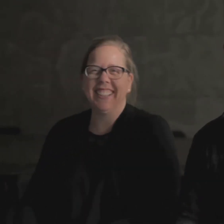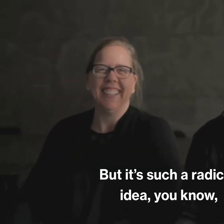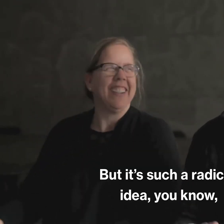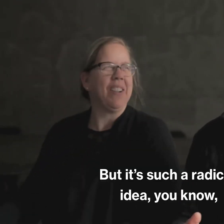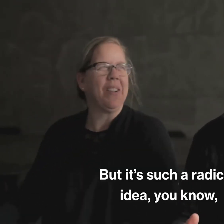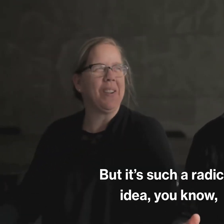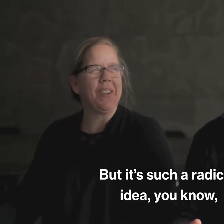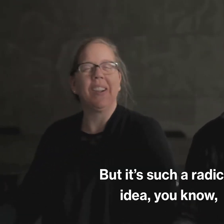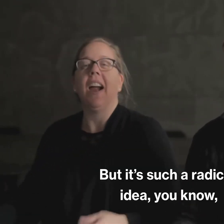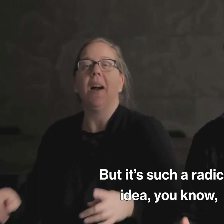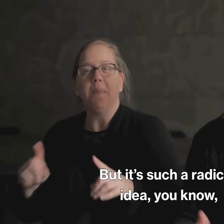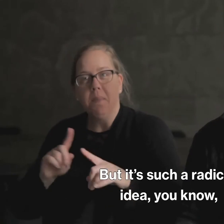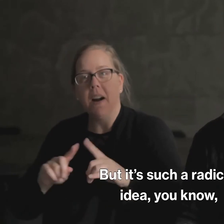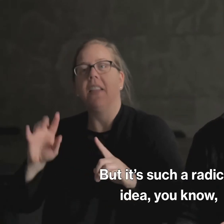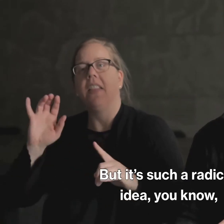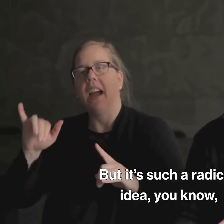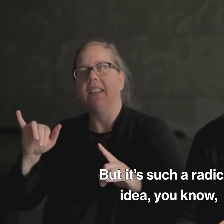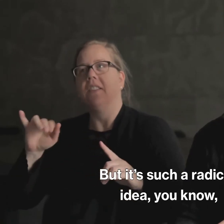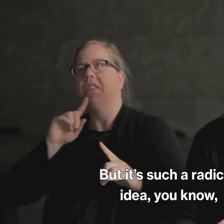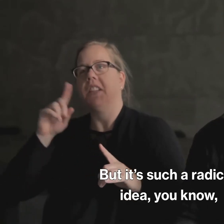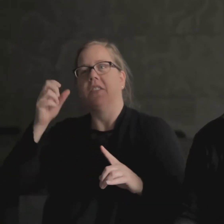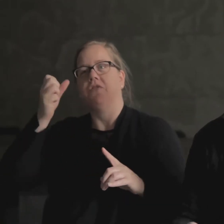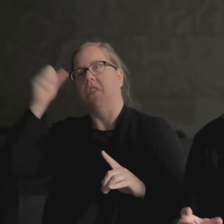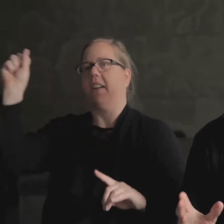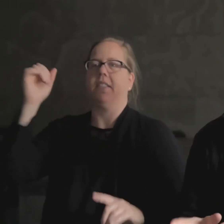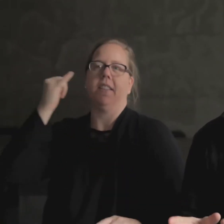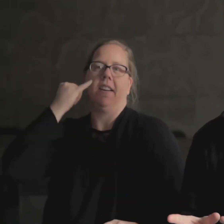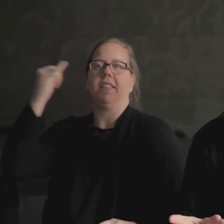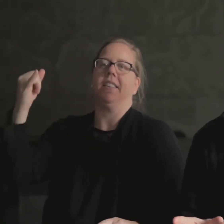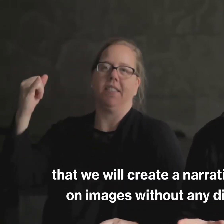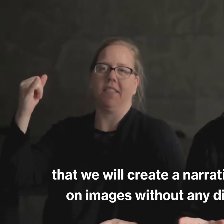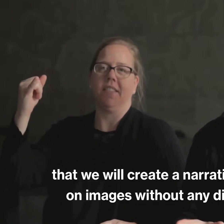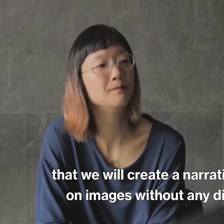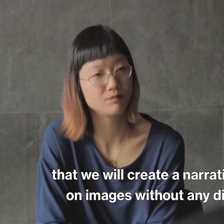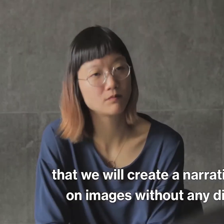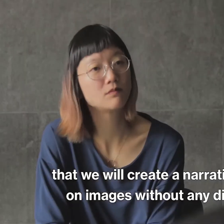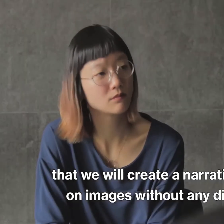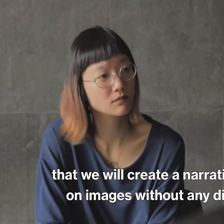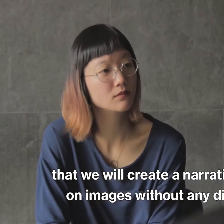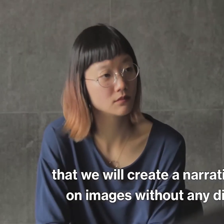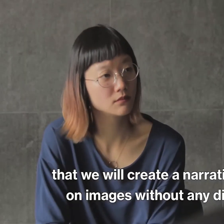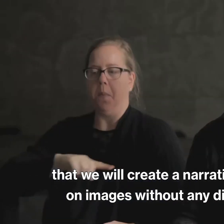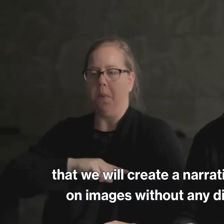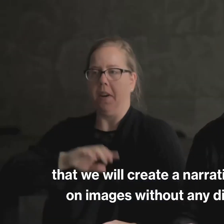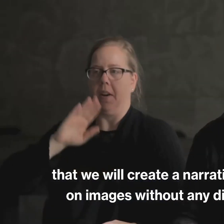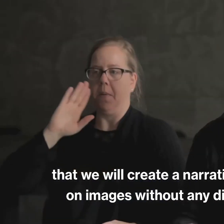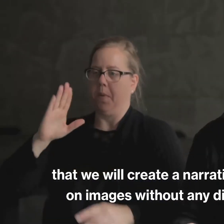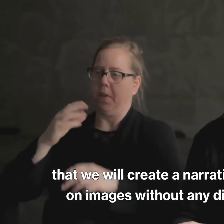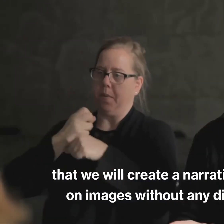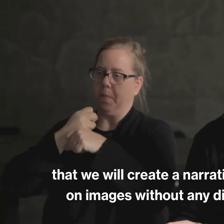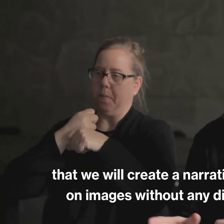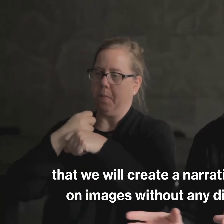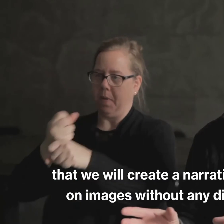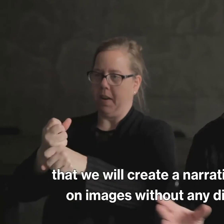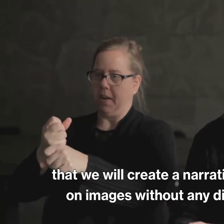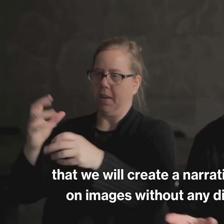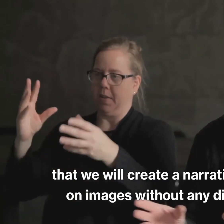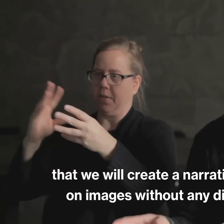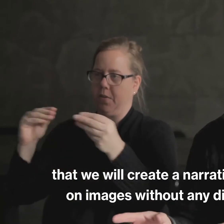it's such a radical idea, you know, that we will create a narrative based on images